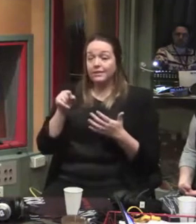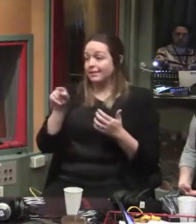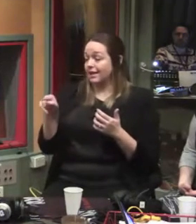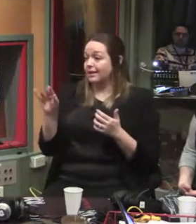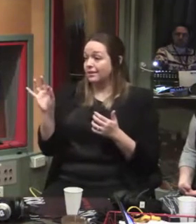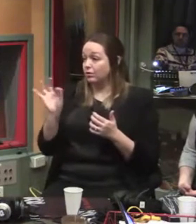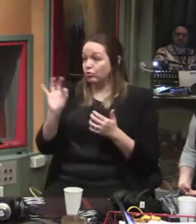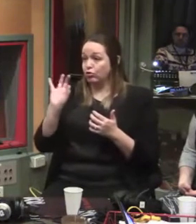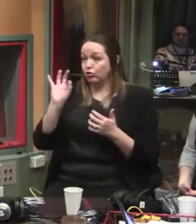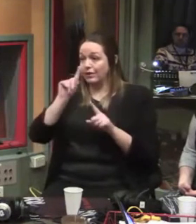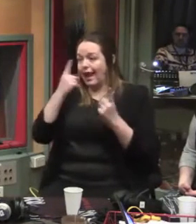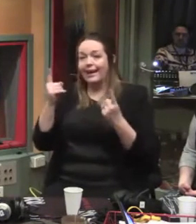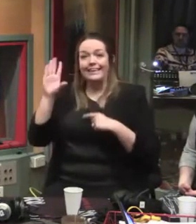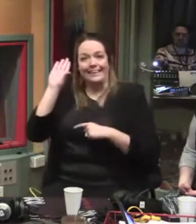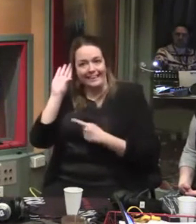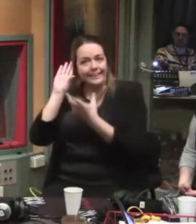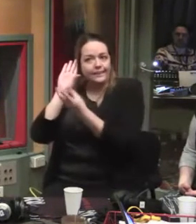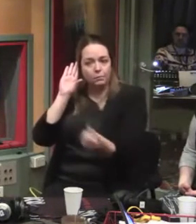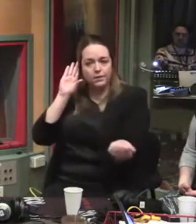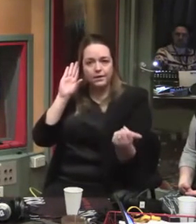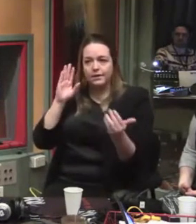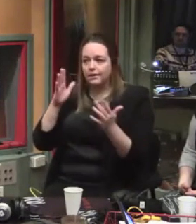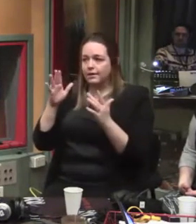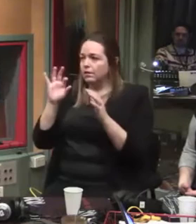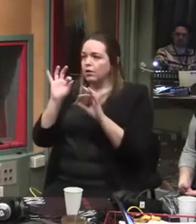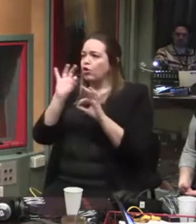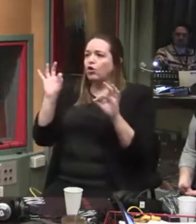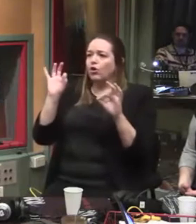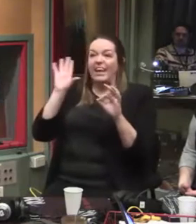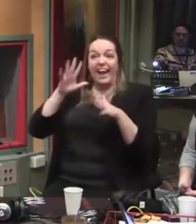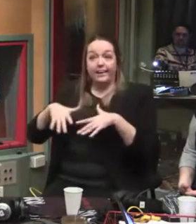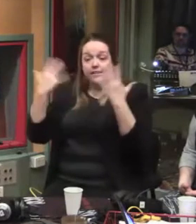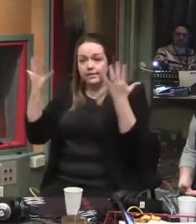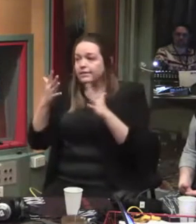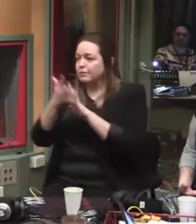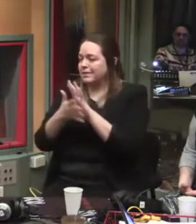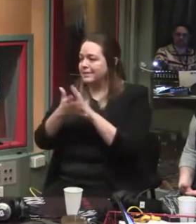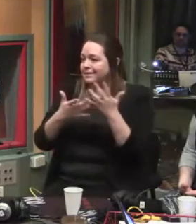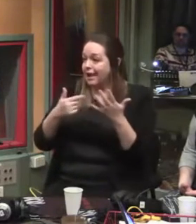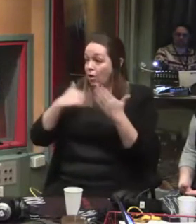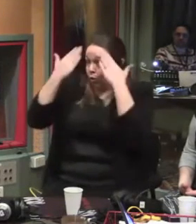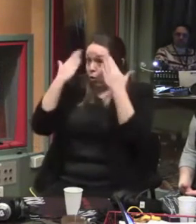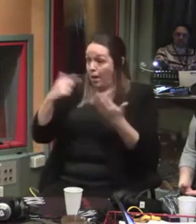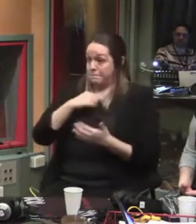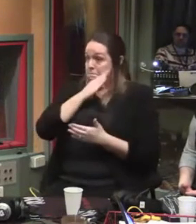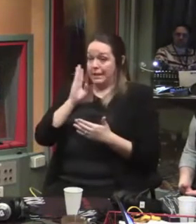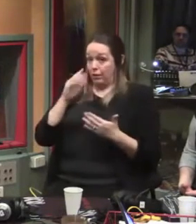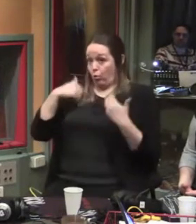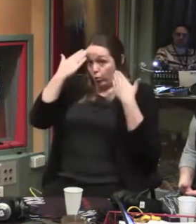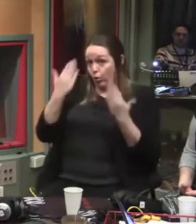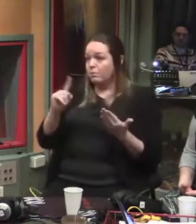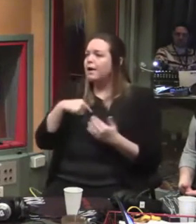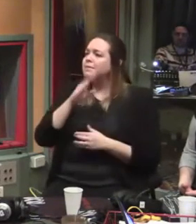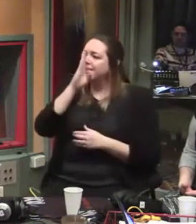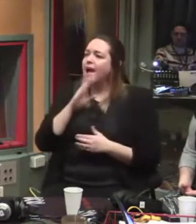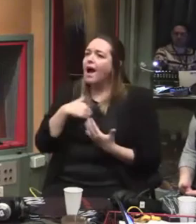doesn't hear something. You know, they just don't hear anything. Mm. So I don't know what I've missed, but I'm sad that I've missed out on